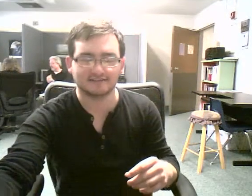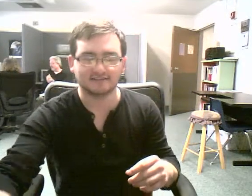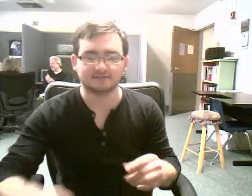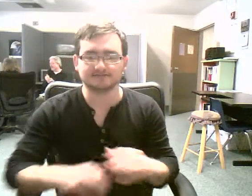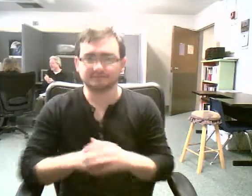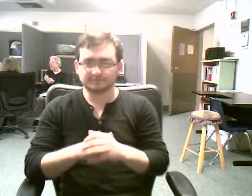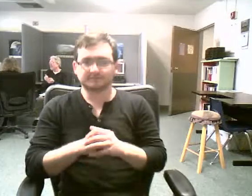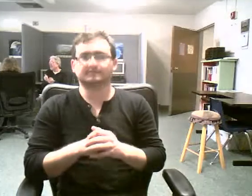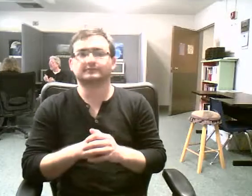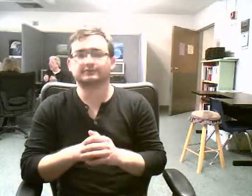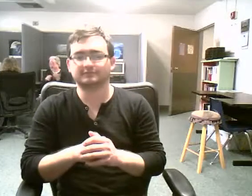fluorine is a -1.